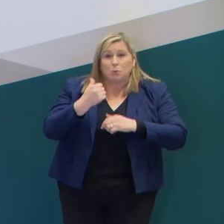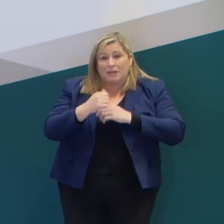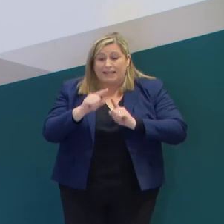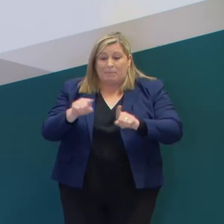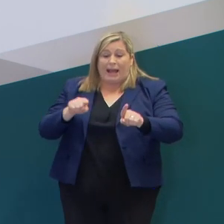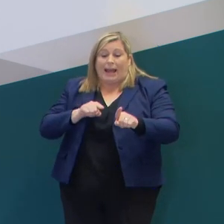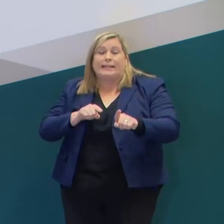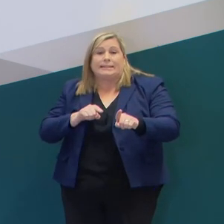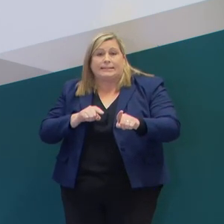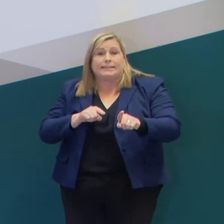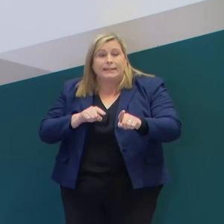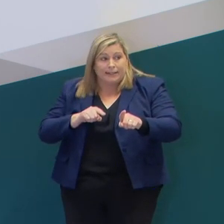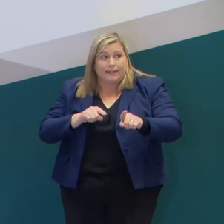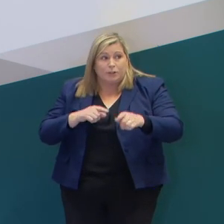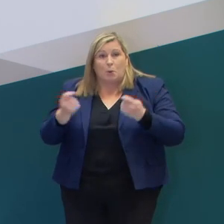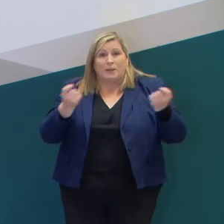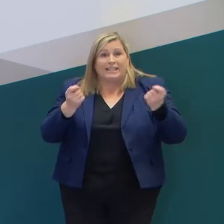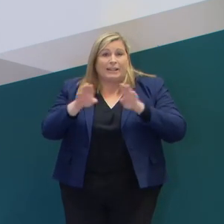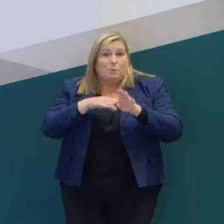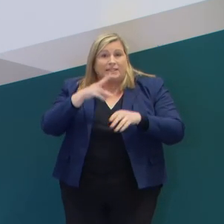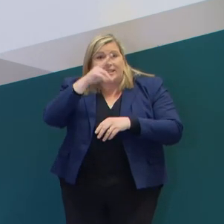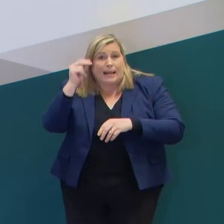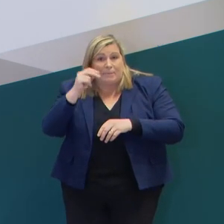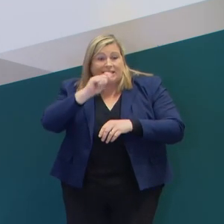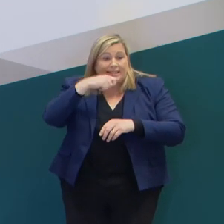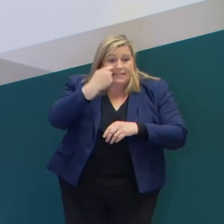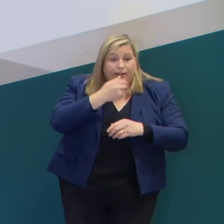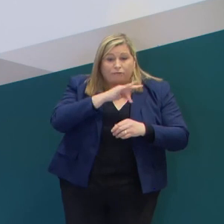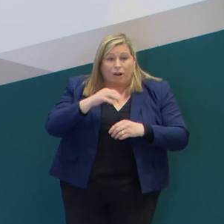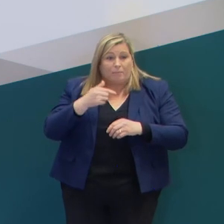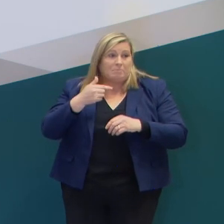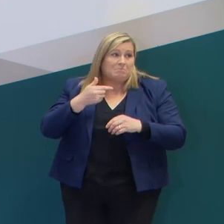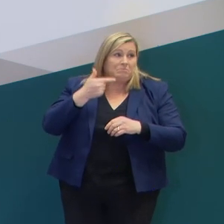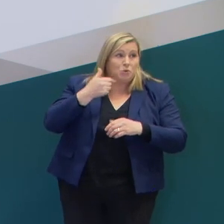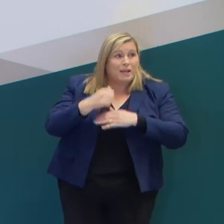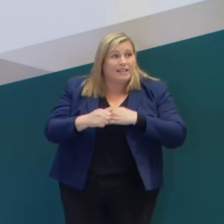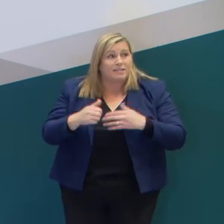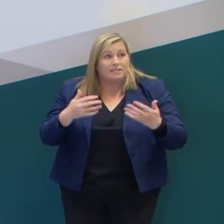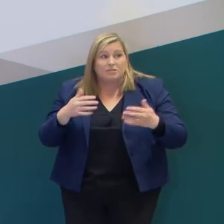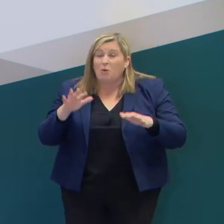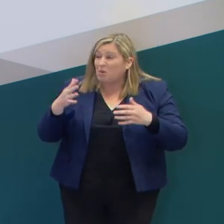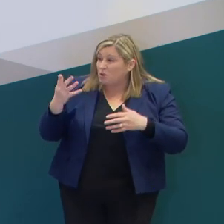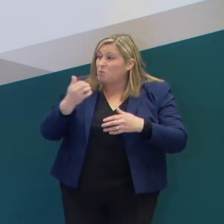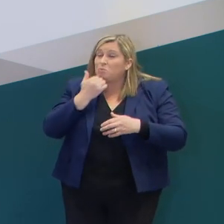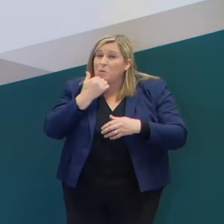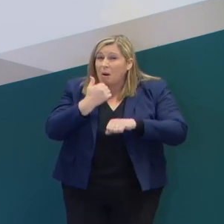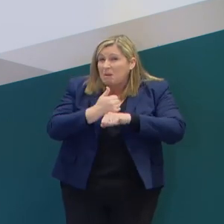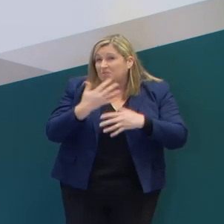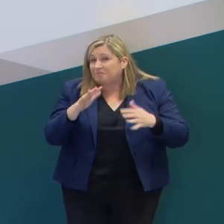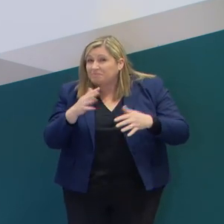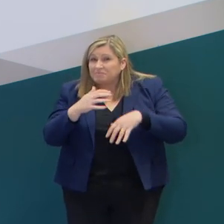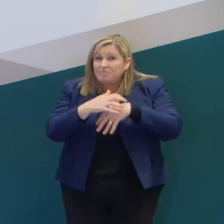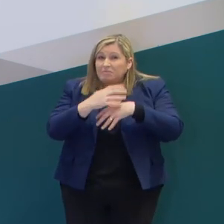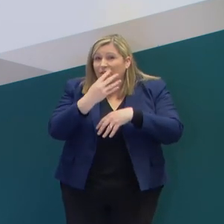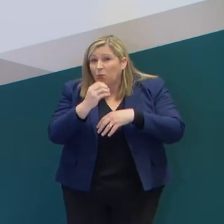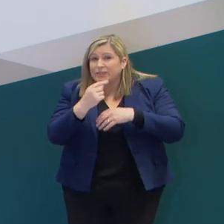behind. So we're dealing with samples that were a day to 2 days old. It had been about a figure of about 40,000 or so. Sorry, so they're not.